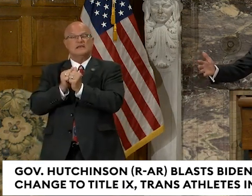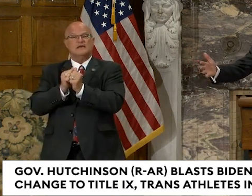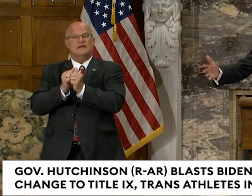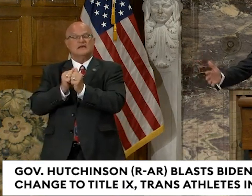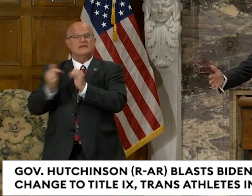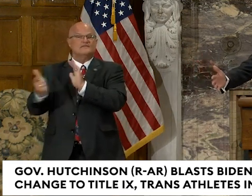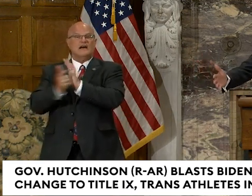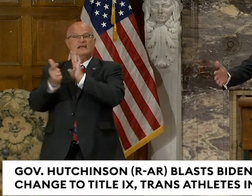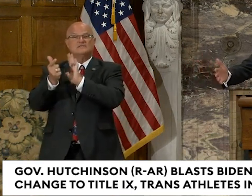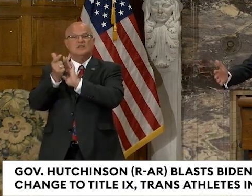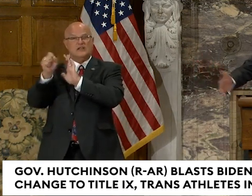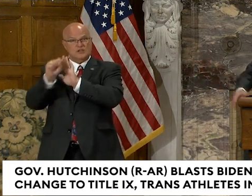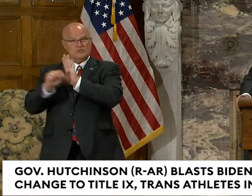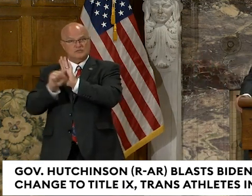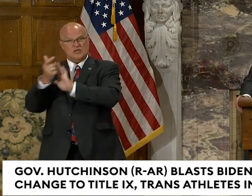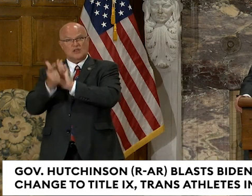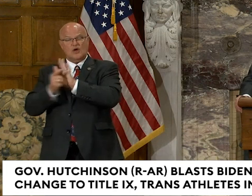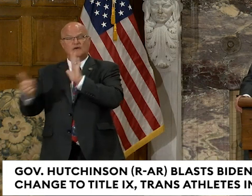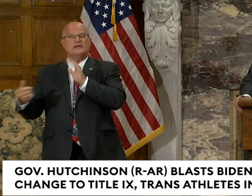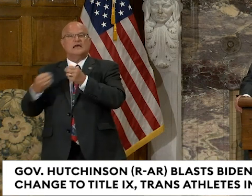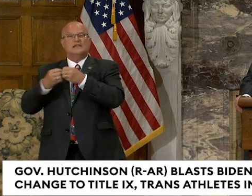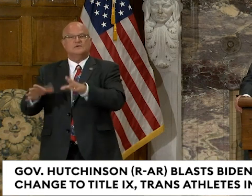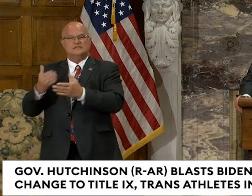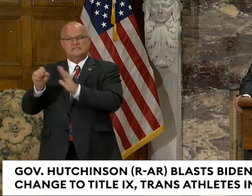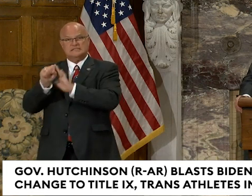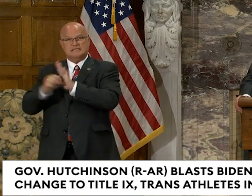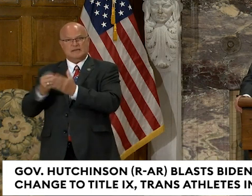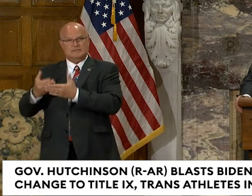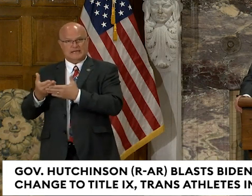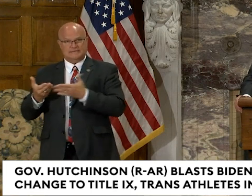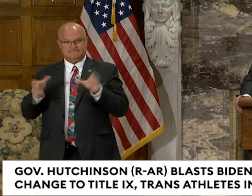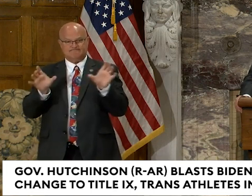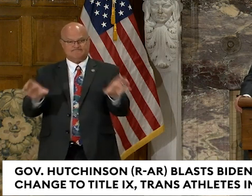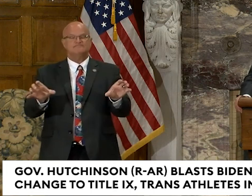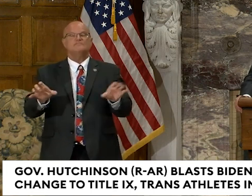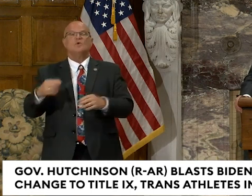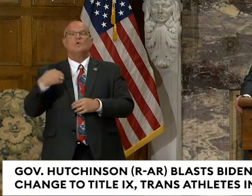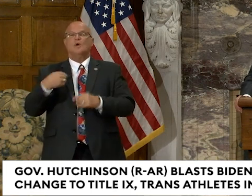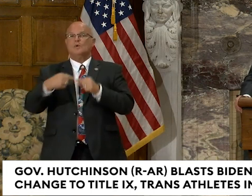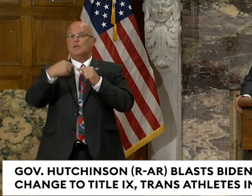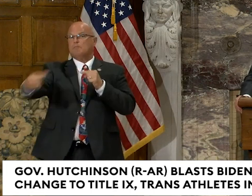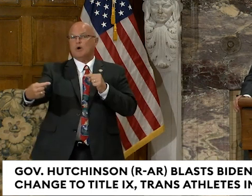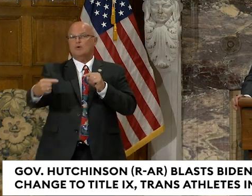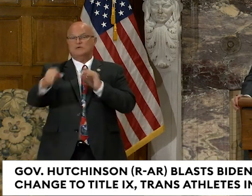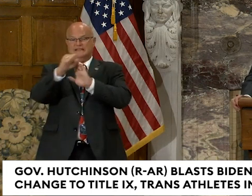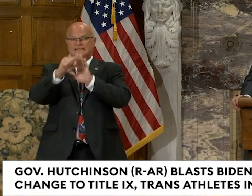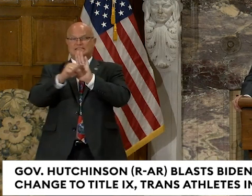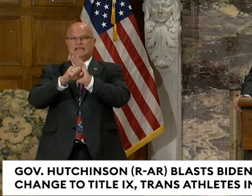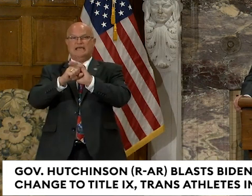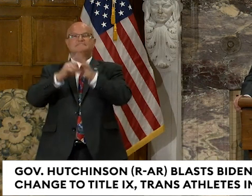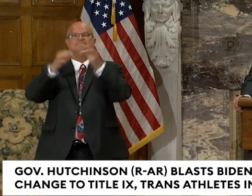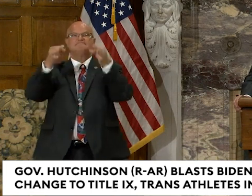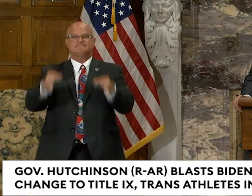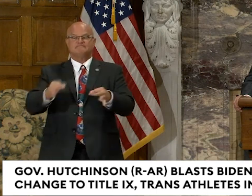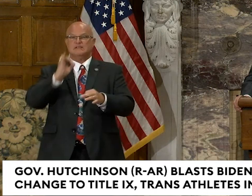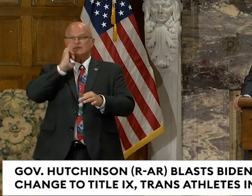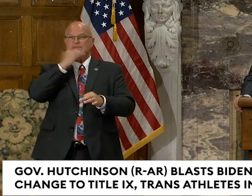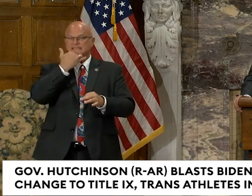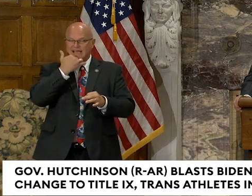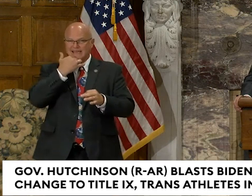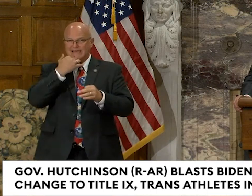hand, violating state law and losing state funding. We will oppose as a state these misguided